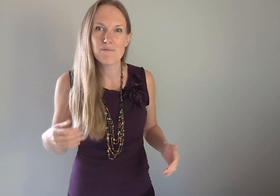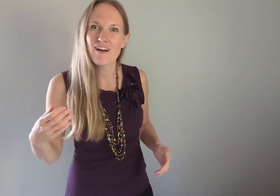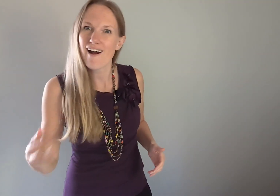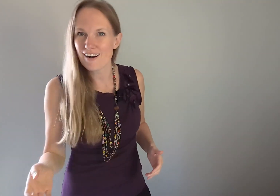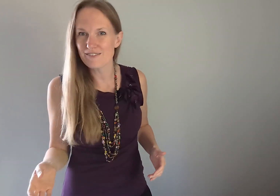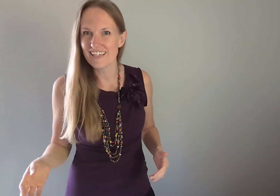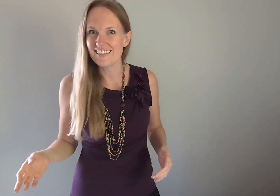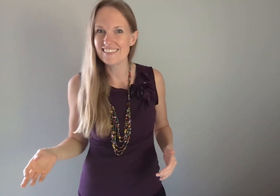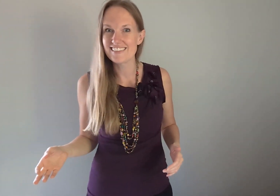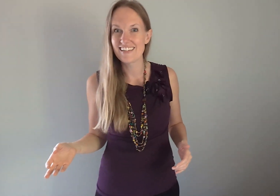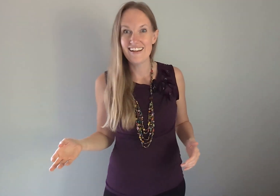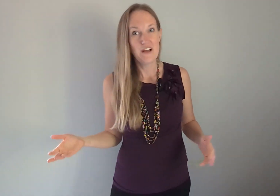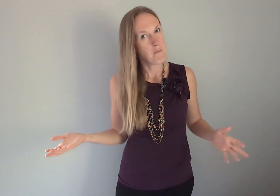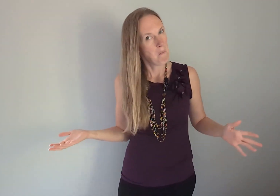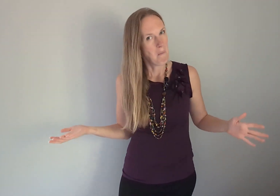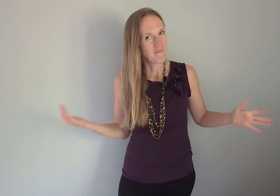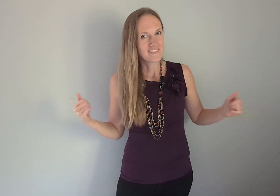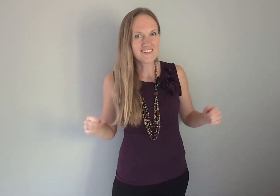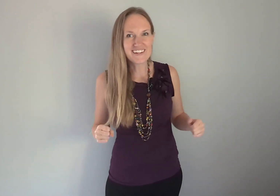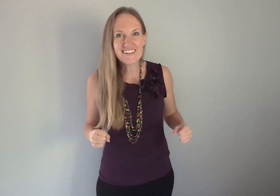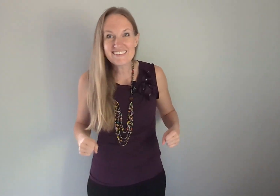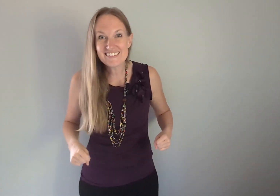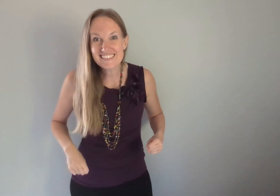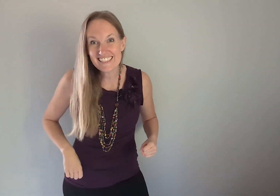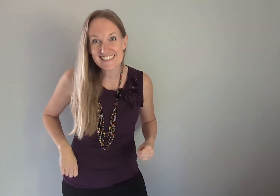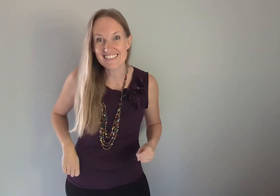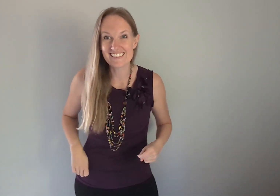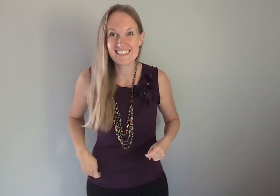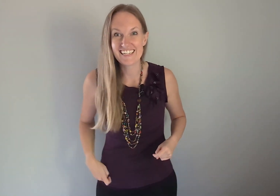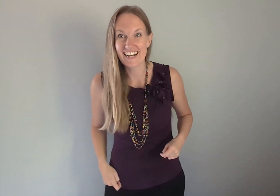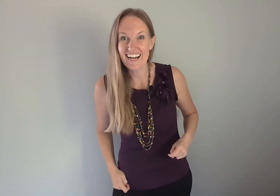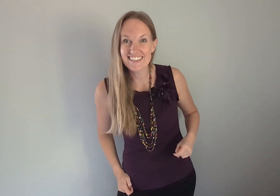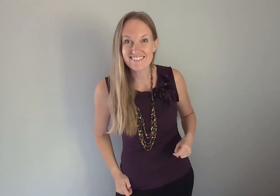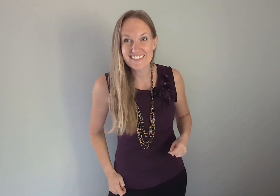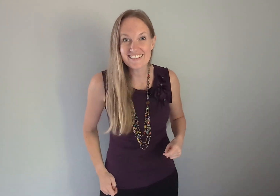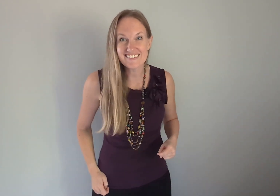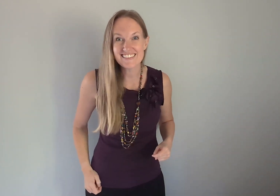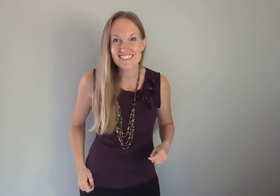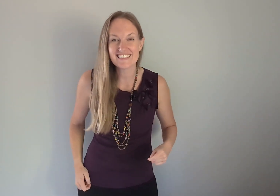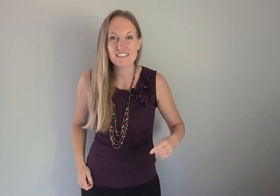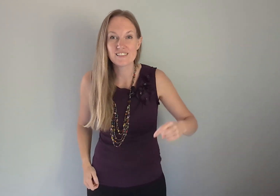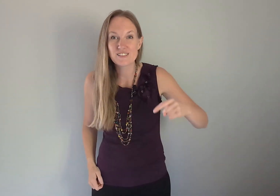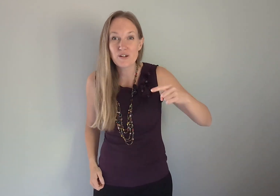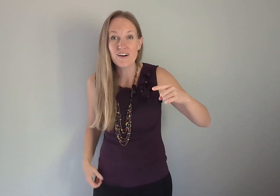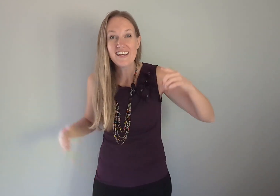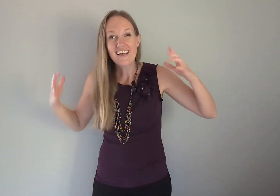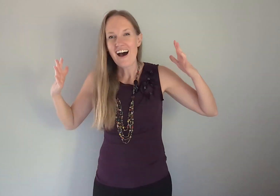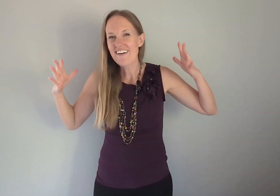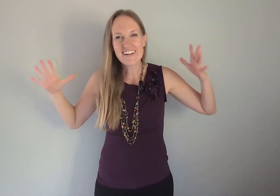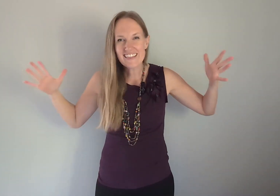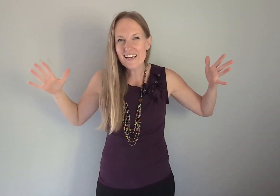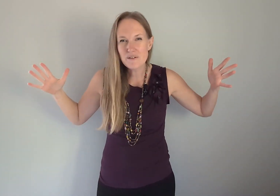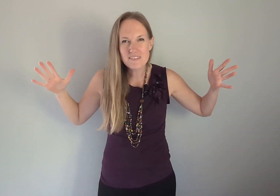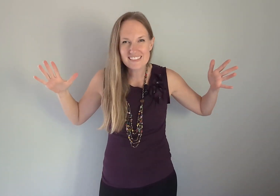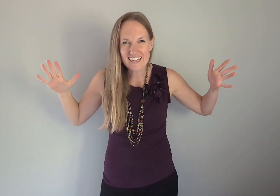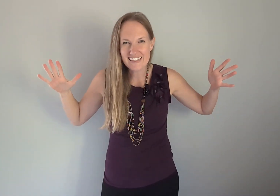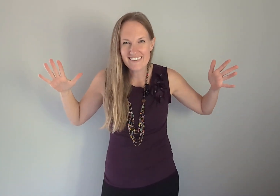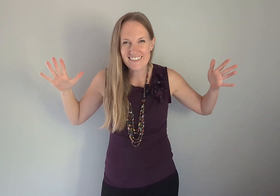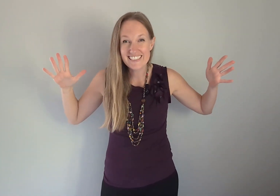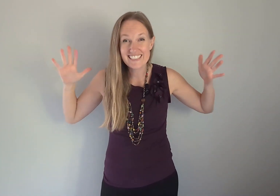and harvest. So we're going to learn the seasons today, guys. We're going to learn the seasons. So what I love about sign language is